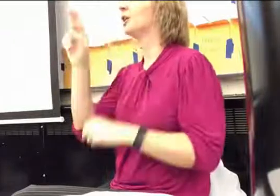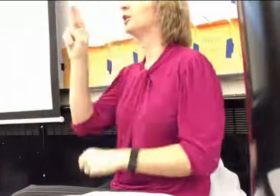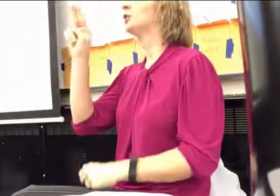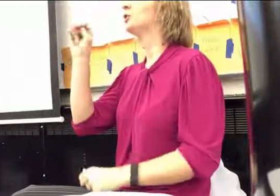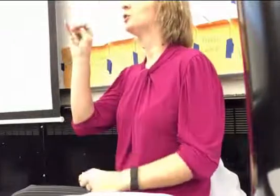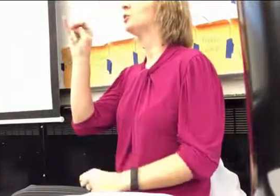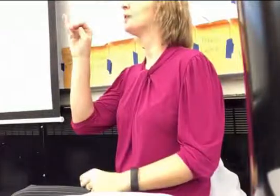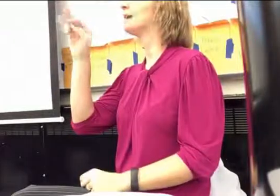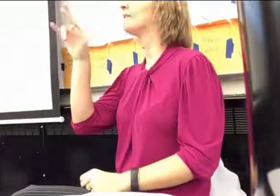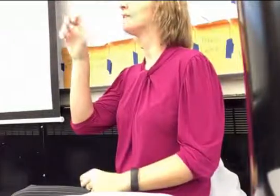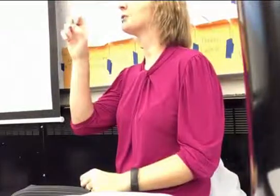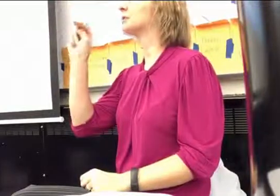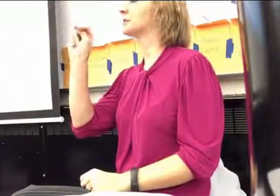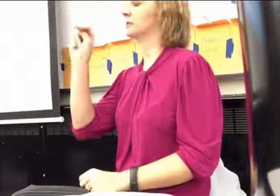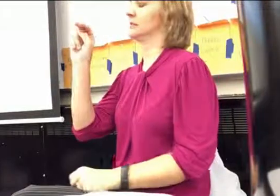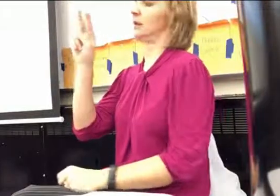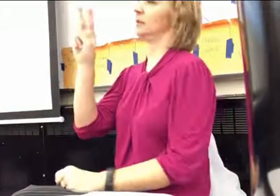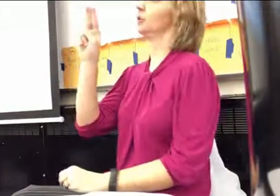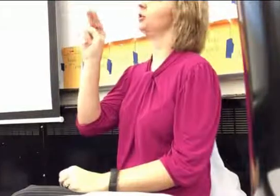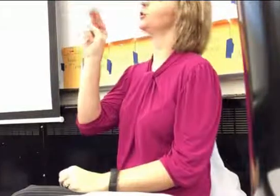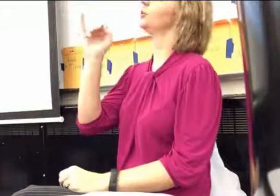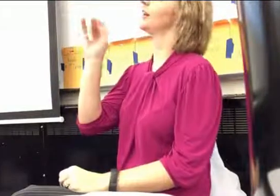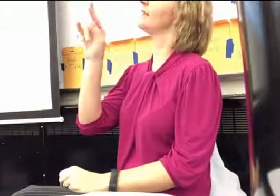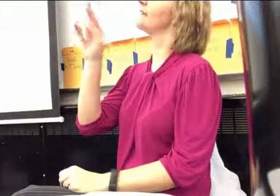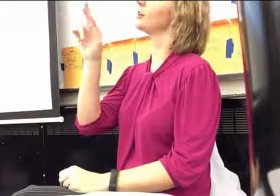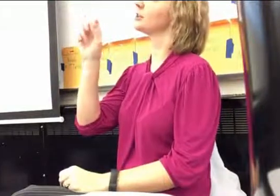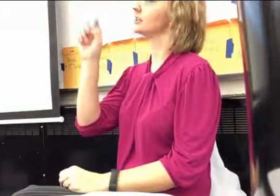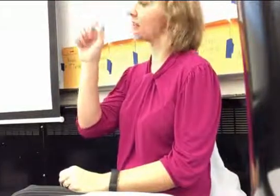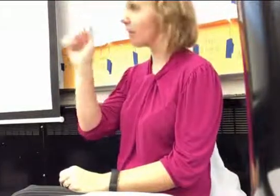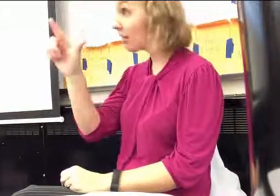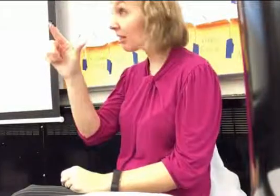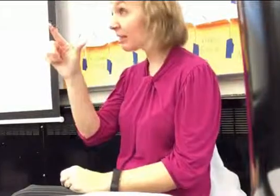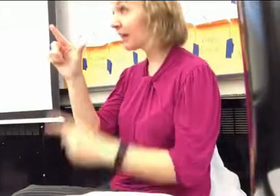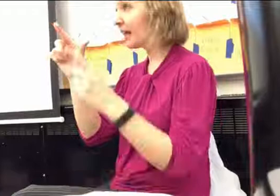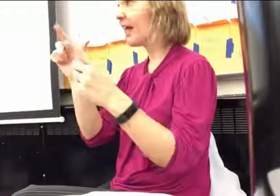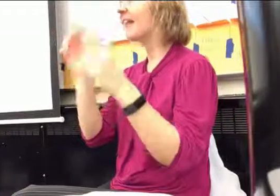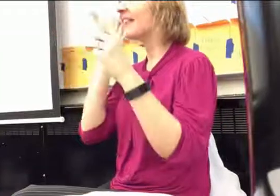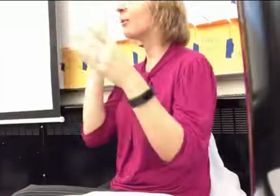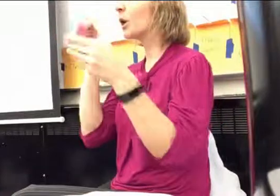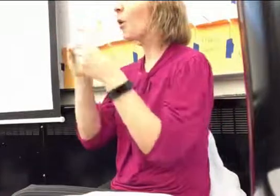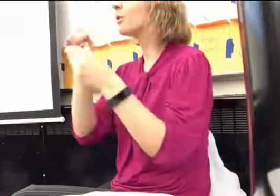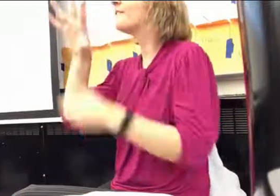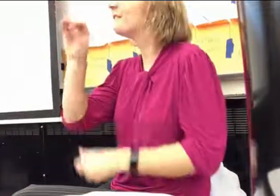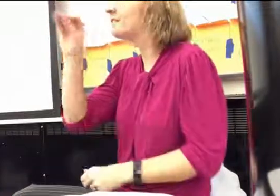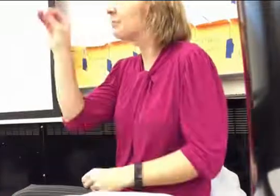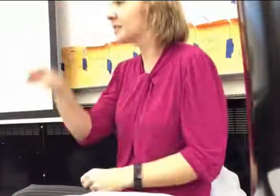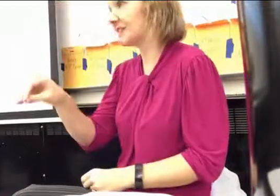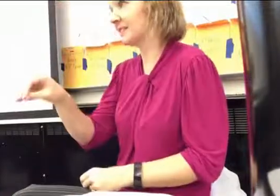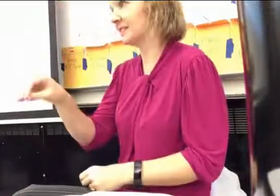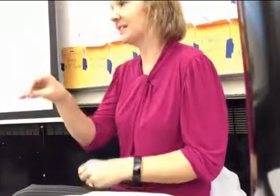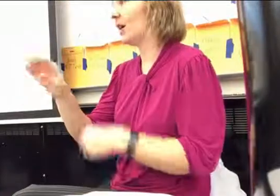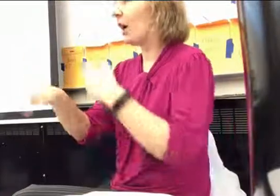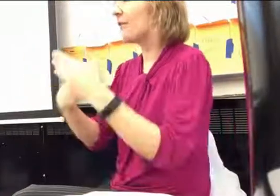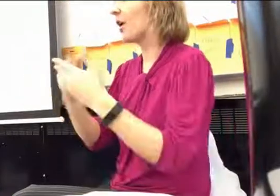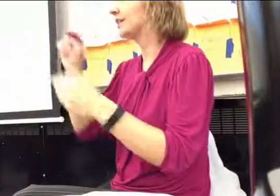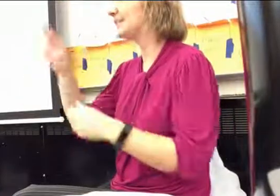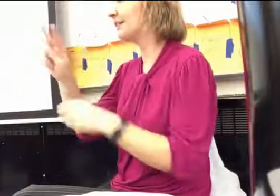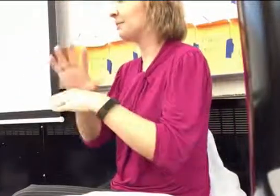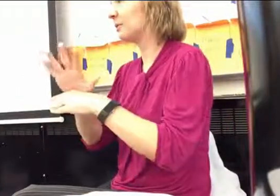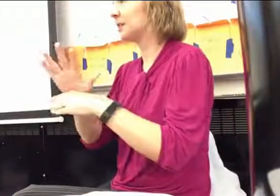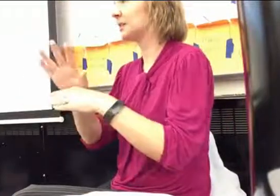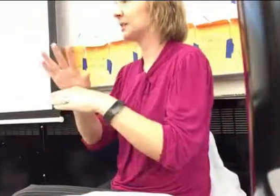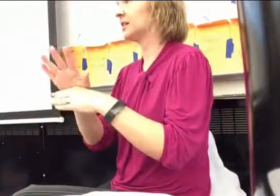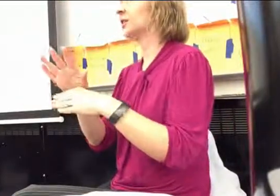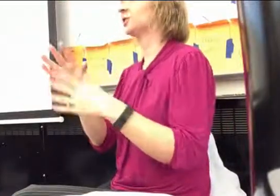Universal, they would own over 50% of the marketplace for television and movies. They don't want that to happen, and it would probably be declined. So you have to be